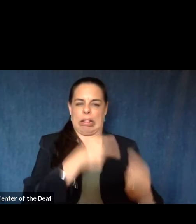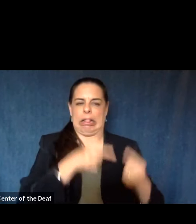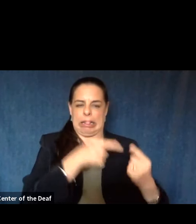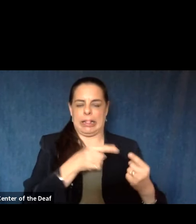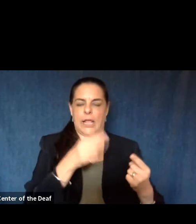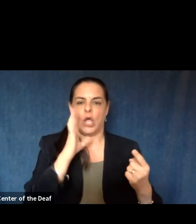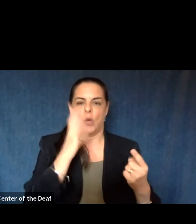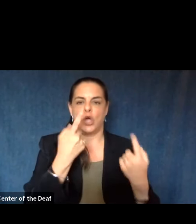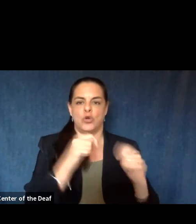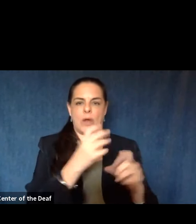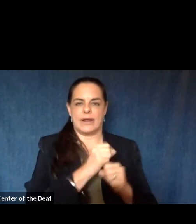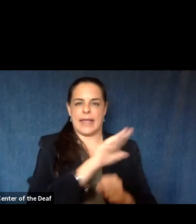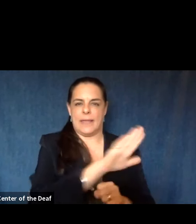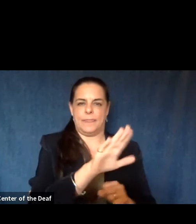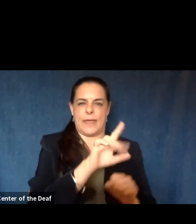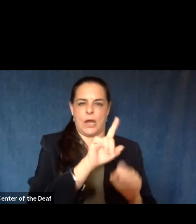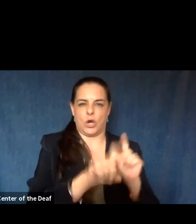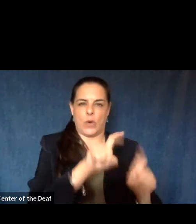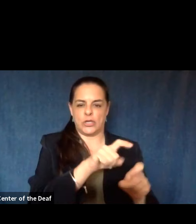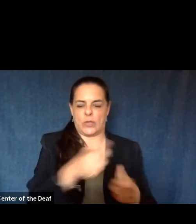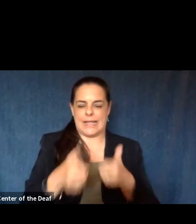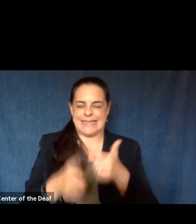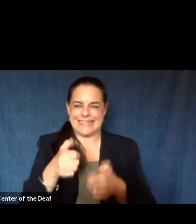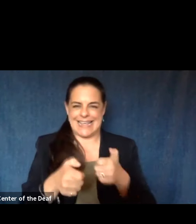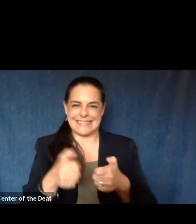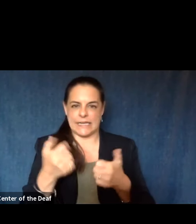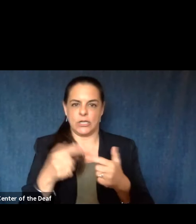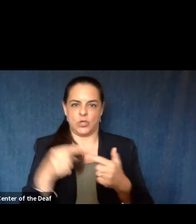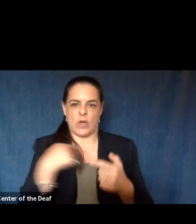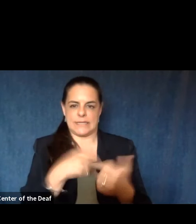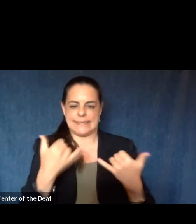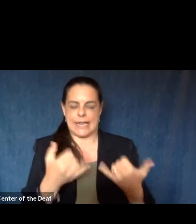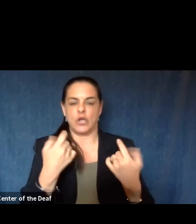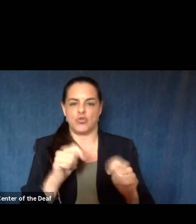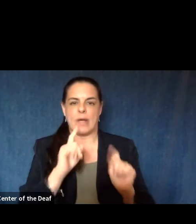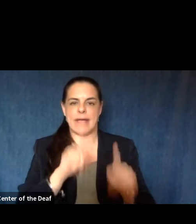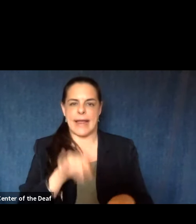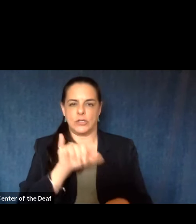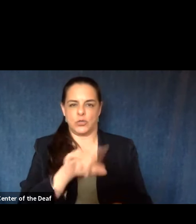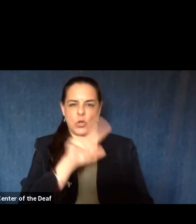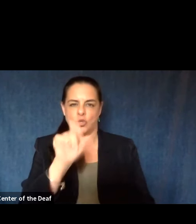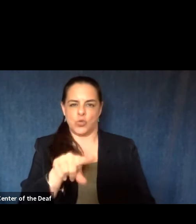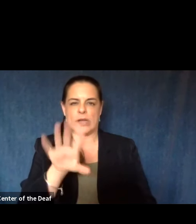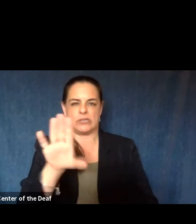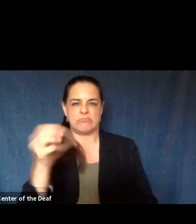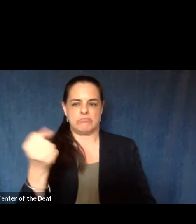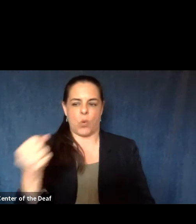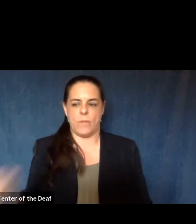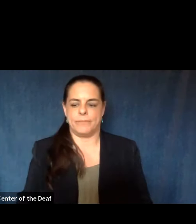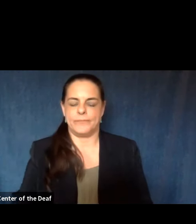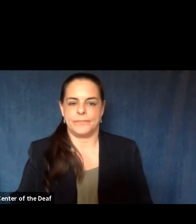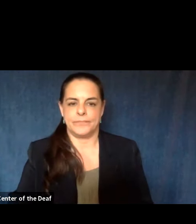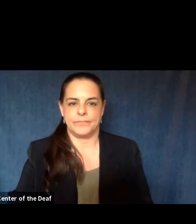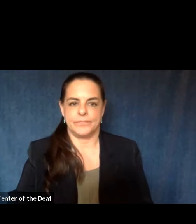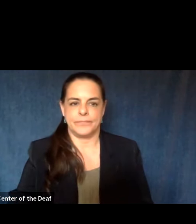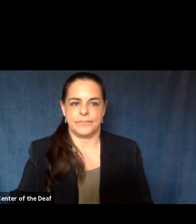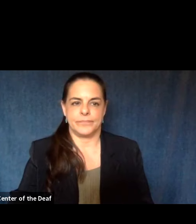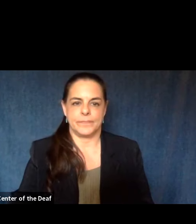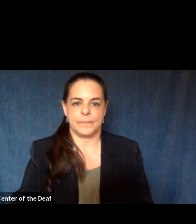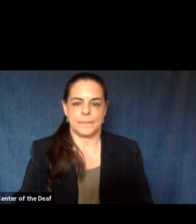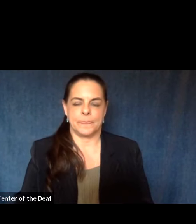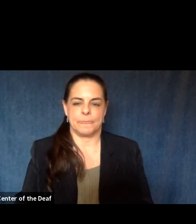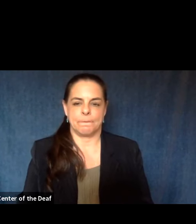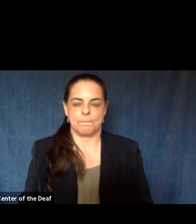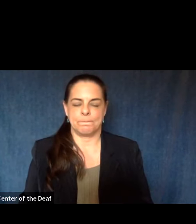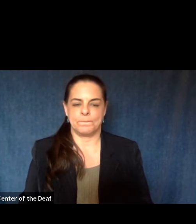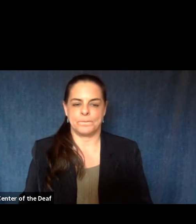try to get their questions. They're texting them to us right now. So we'll try to get those answered. So sorry if everyone can just hold tight real quick